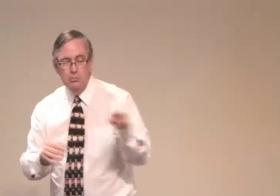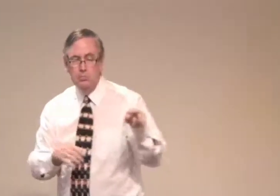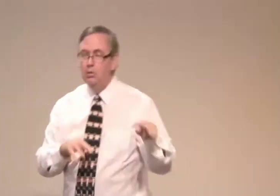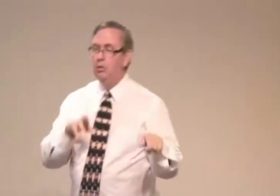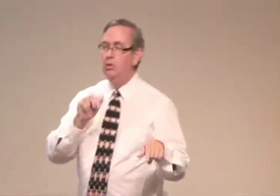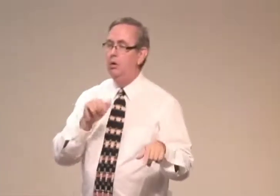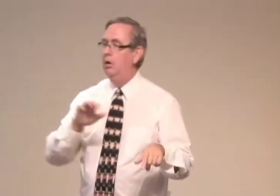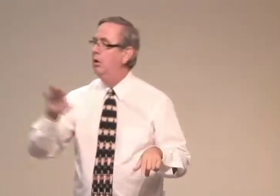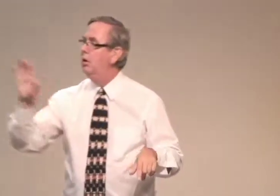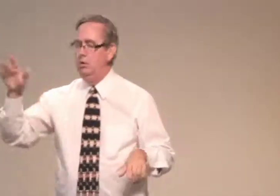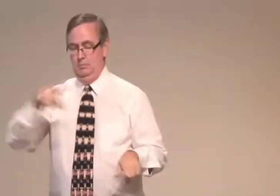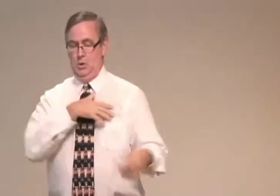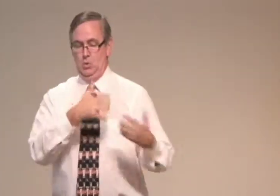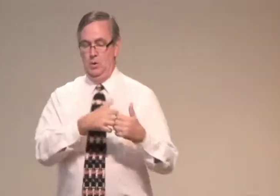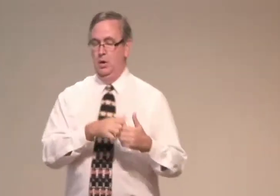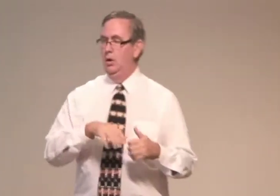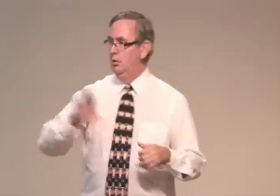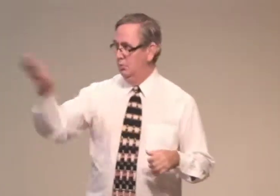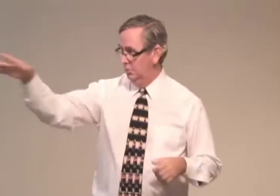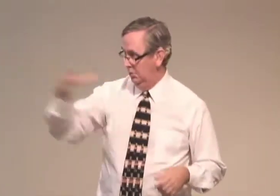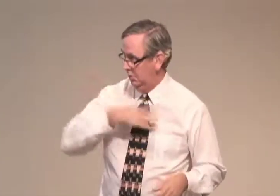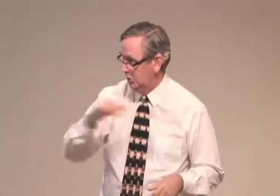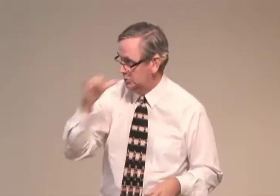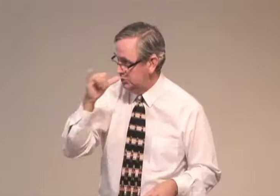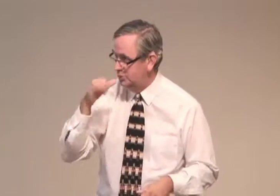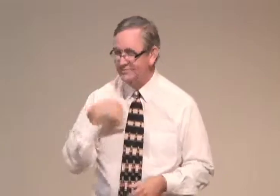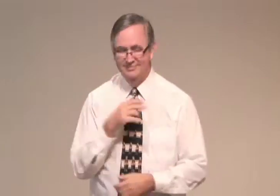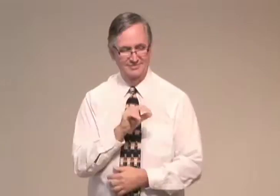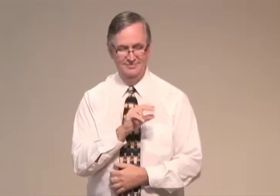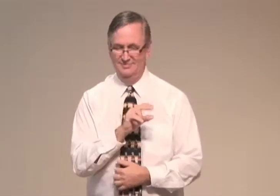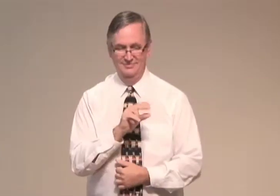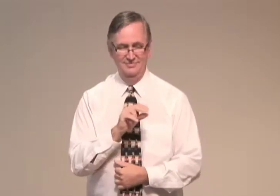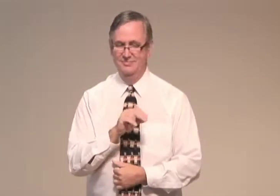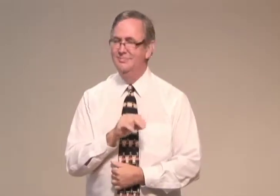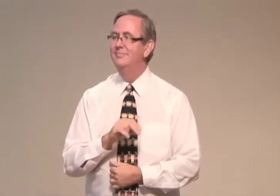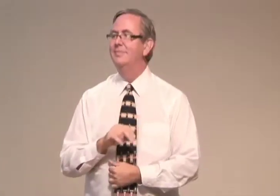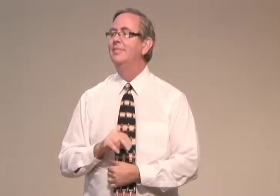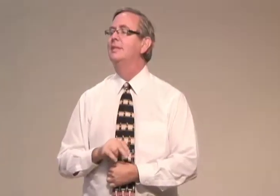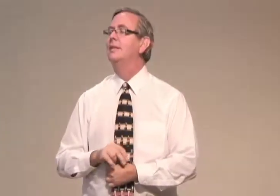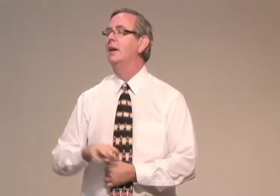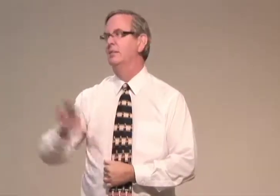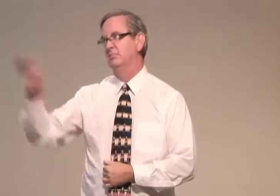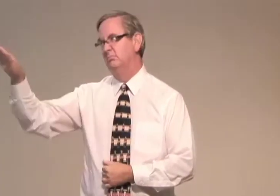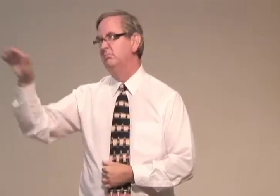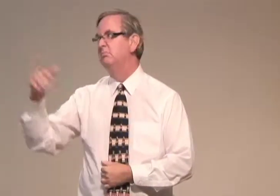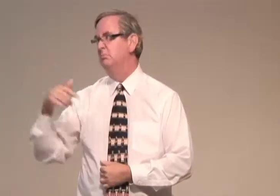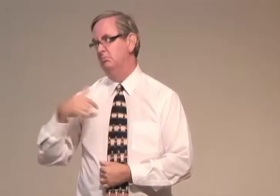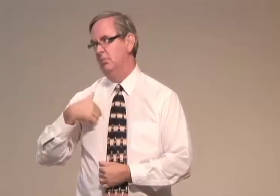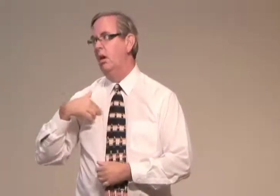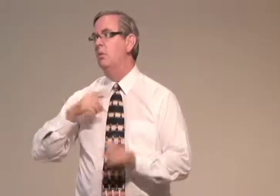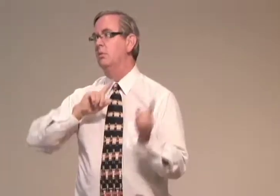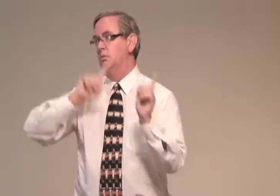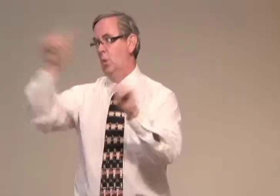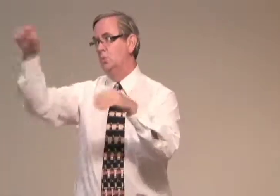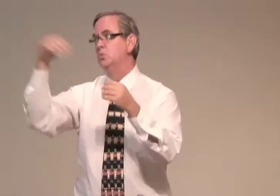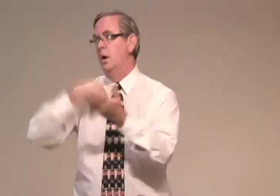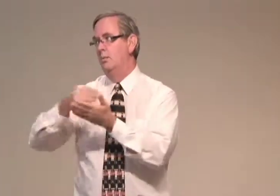So the next day I got home and my roommate said, do you drink? And I said, no. He said,